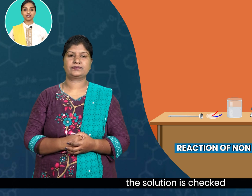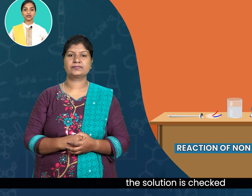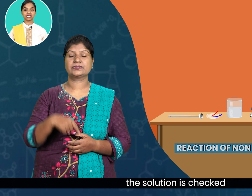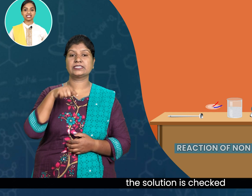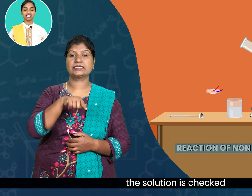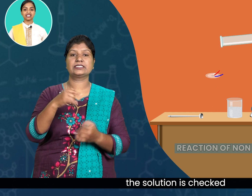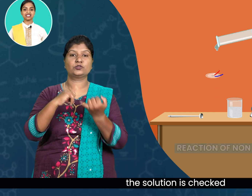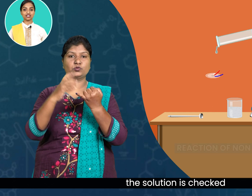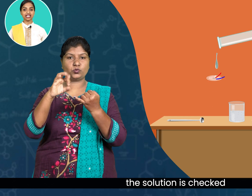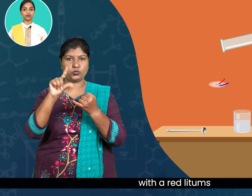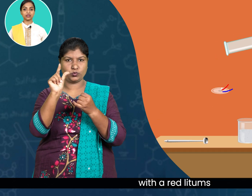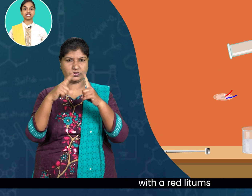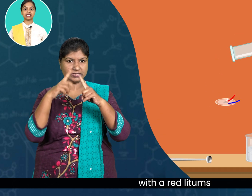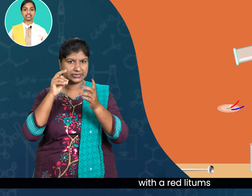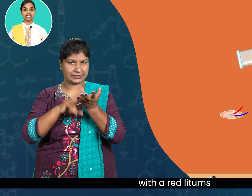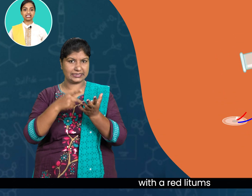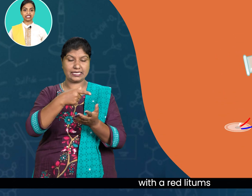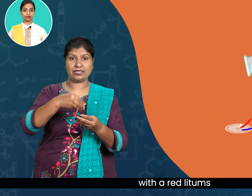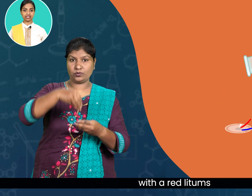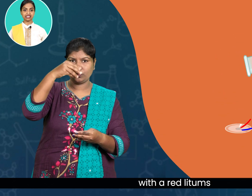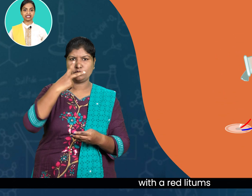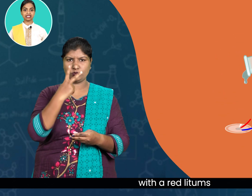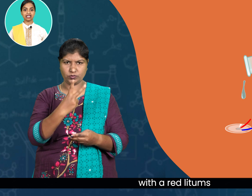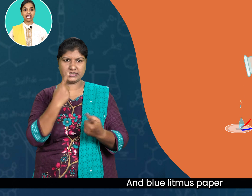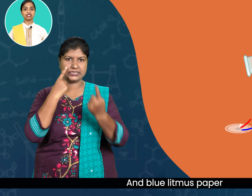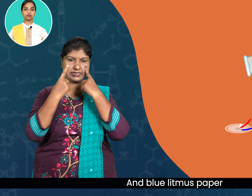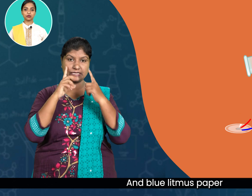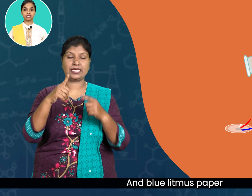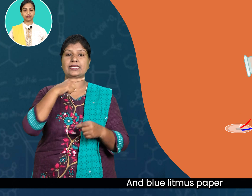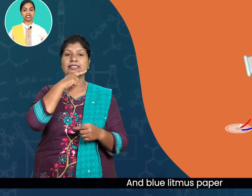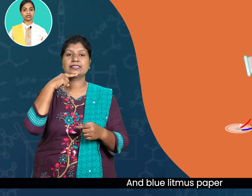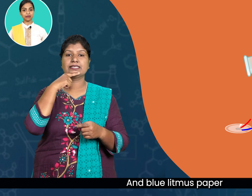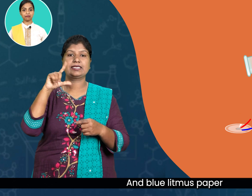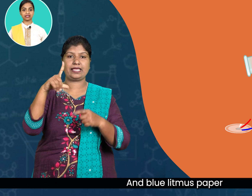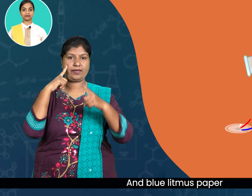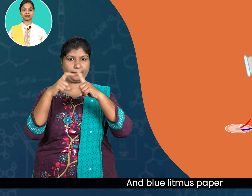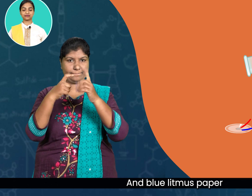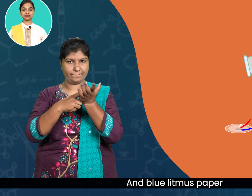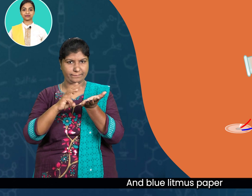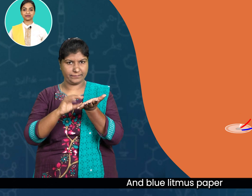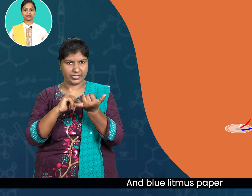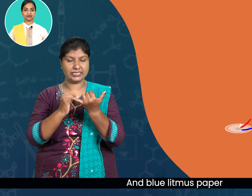The solution is checked with red litmus and blue litmus paper.